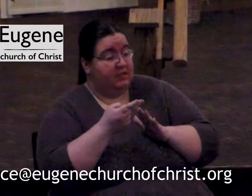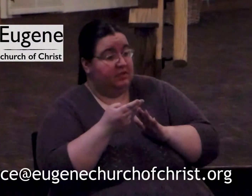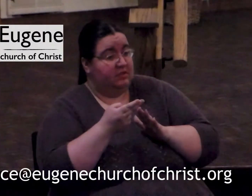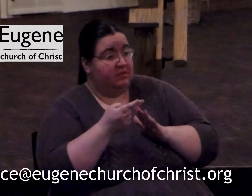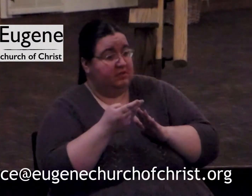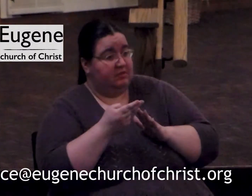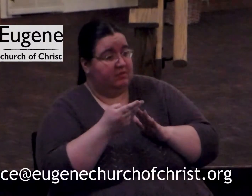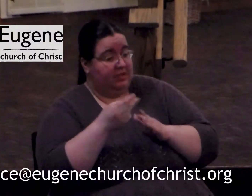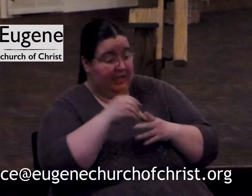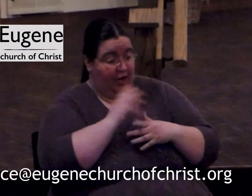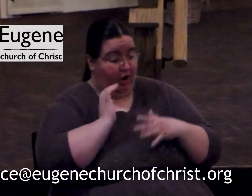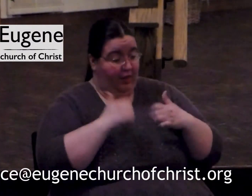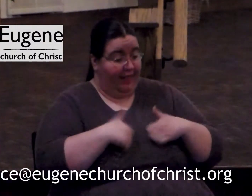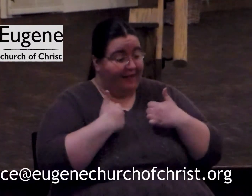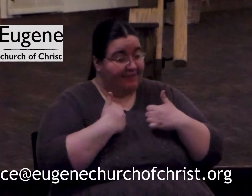his compassion and his mercy.